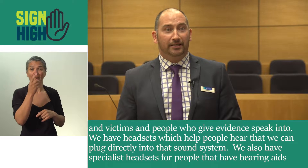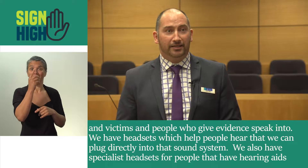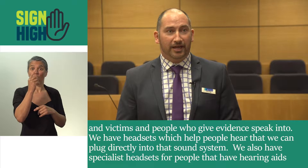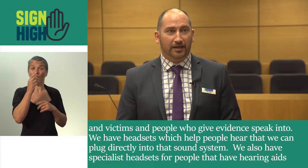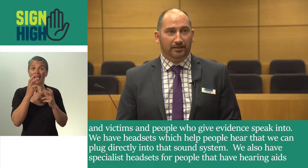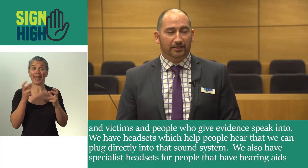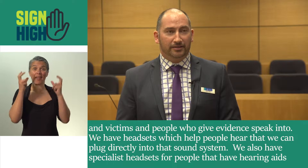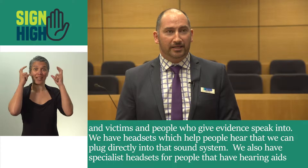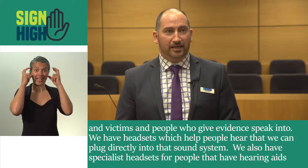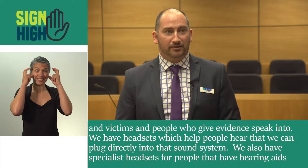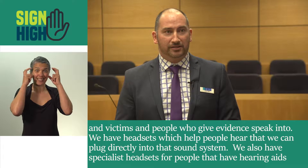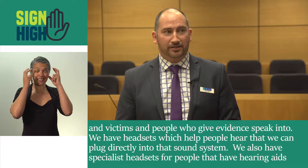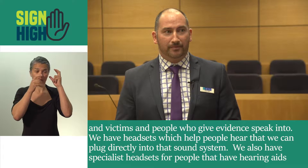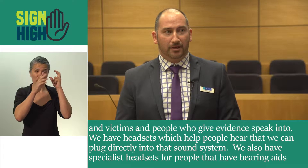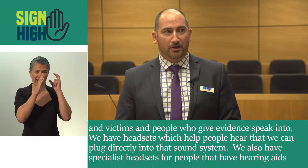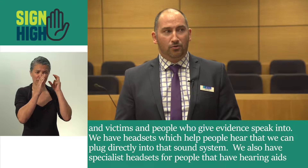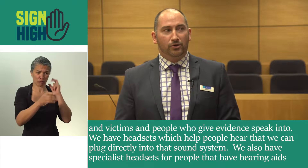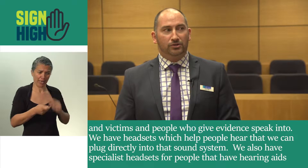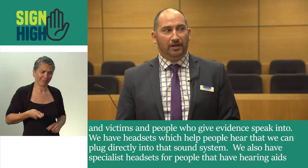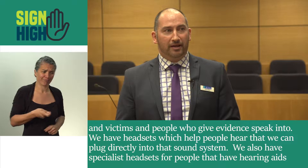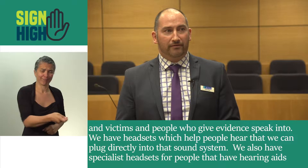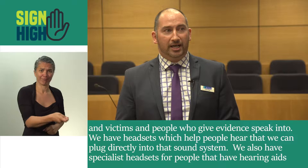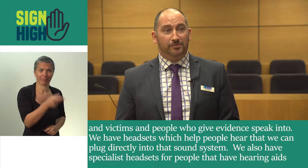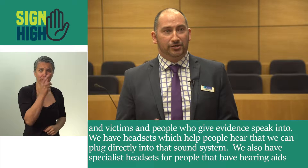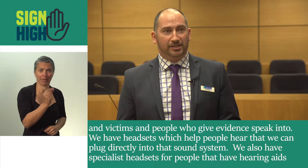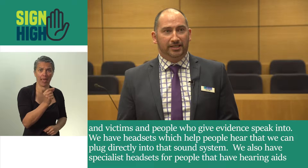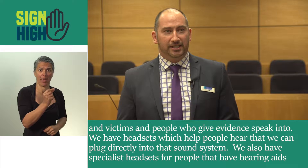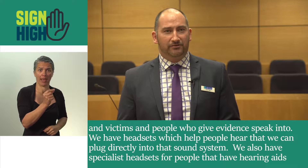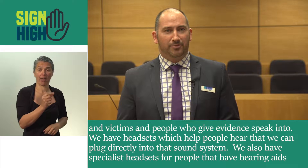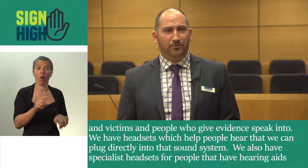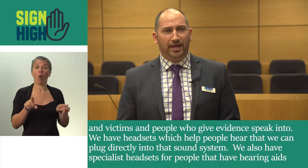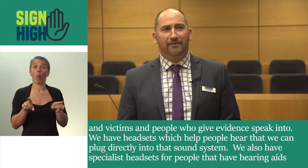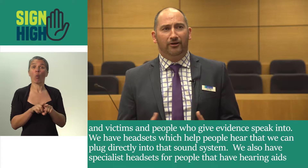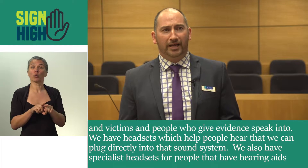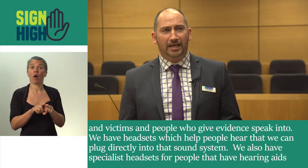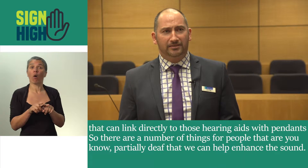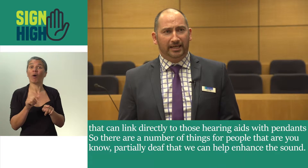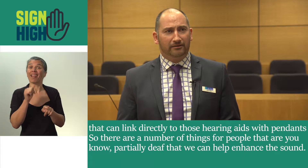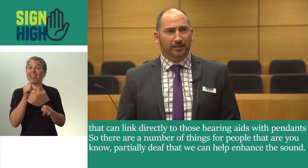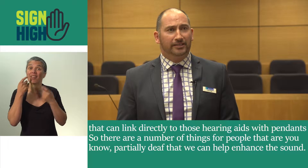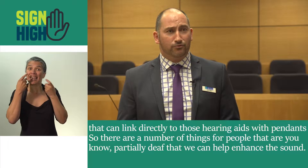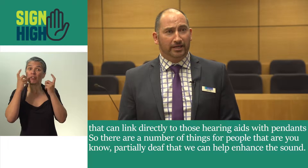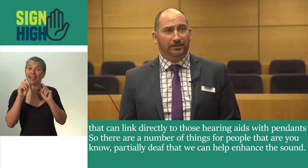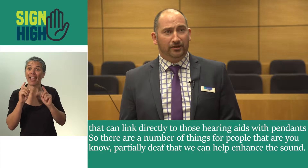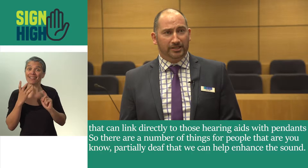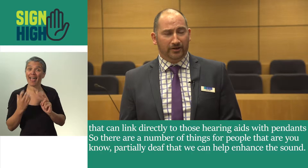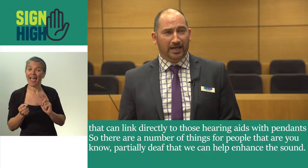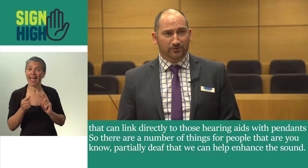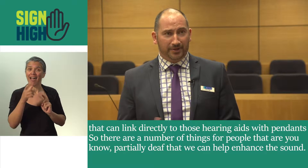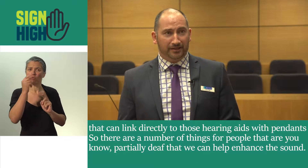into that sound system. We also have specialist headsets for people that have hearing aids that can link directly to those hearing aids with